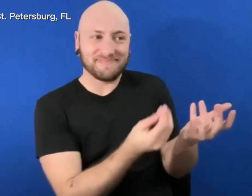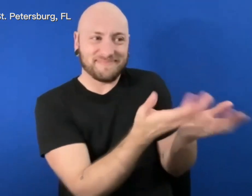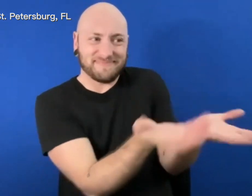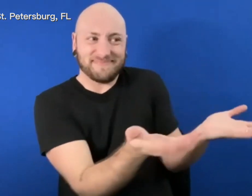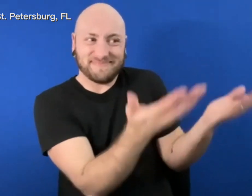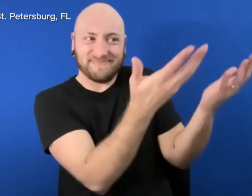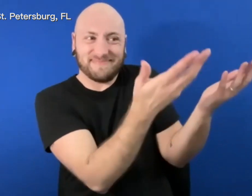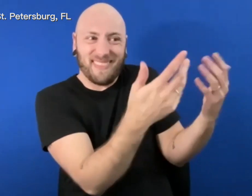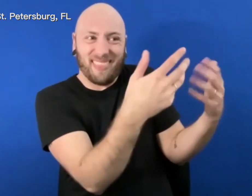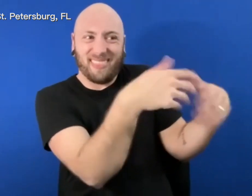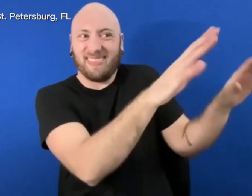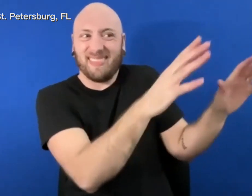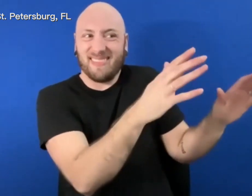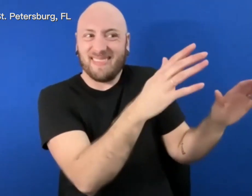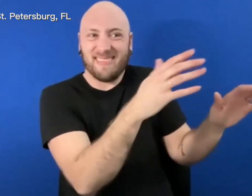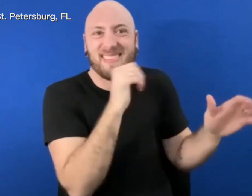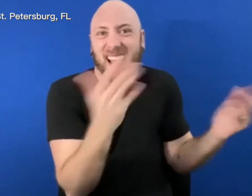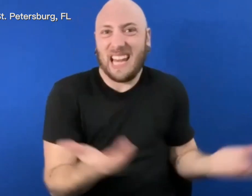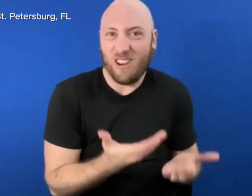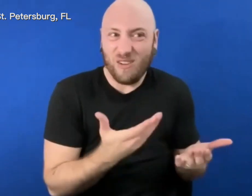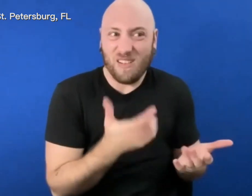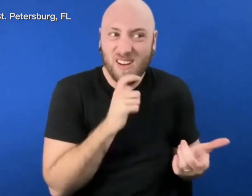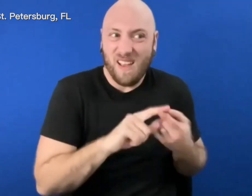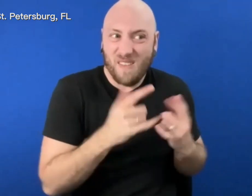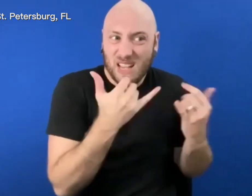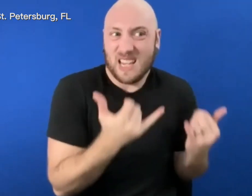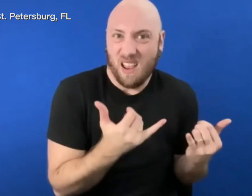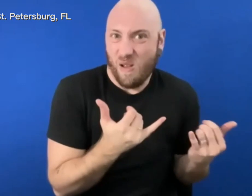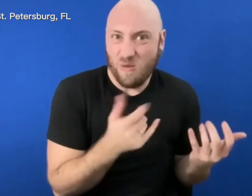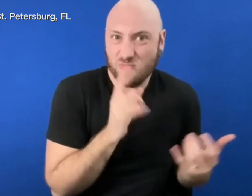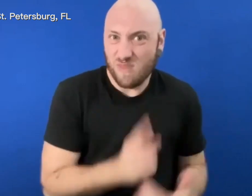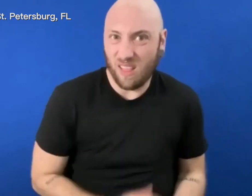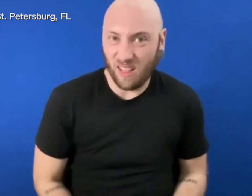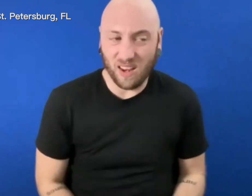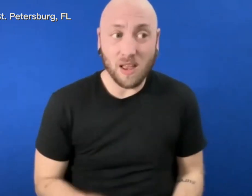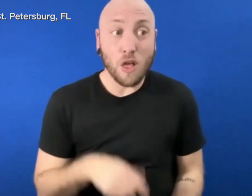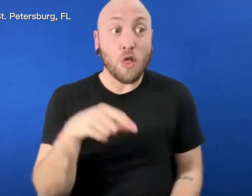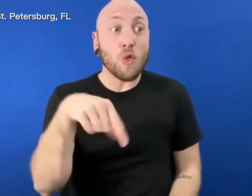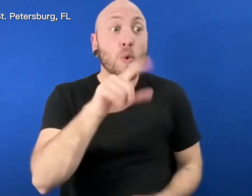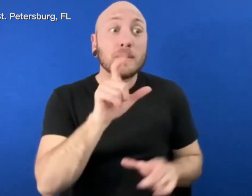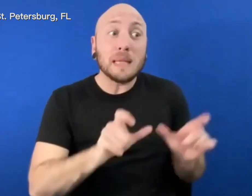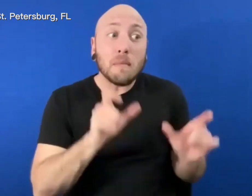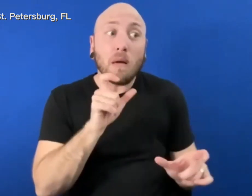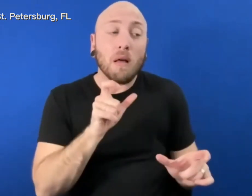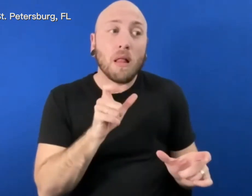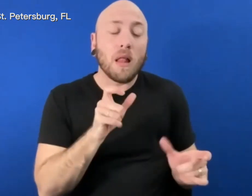my darkest moments in my life. They were just kind of, you know, it was